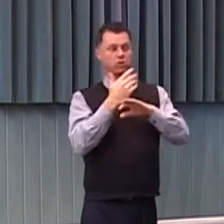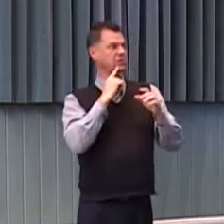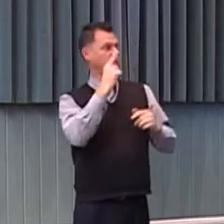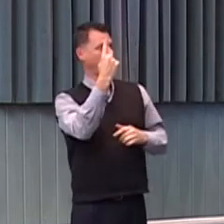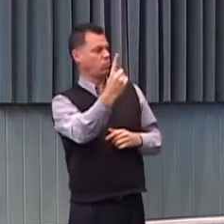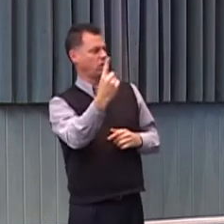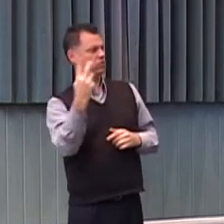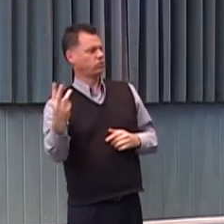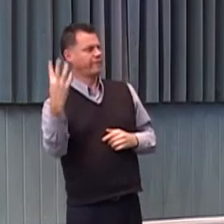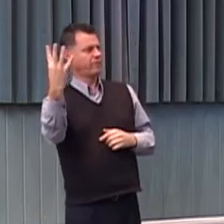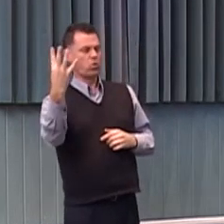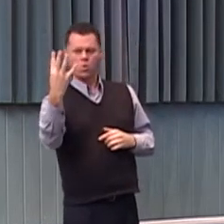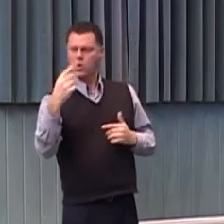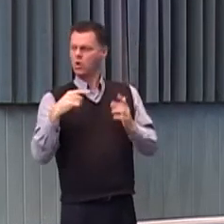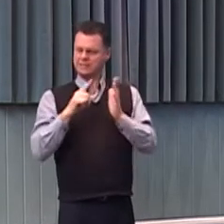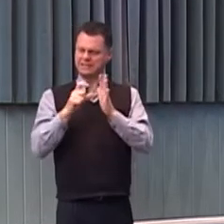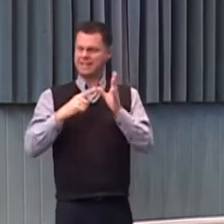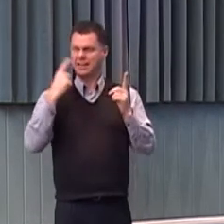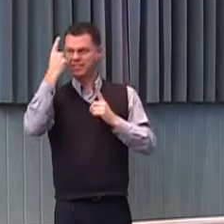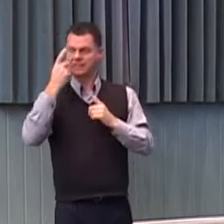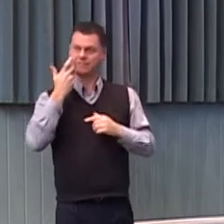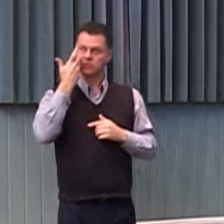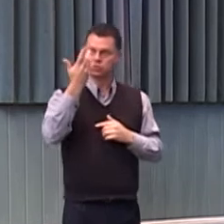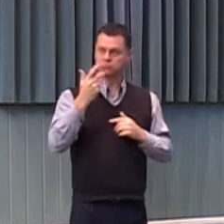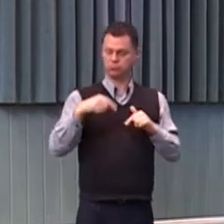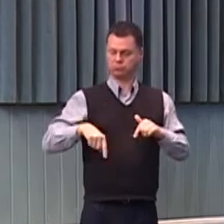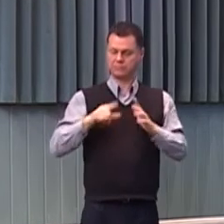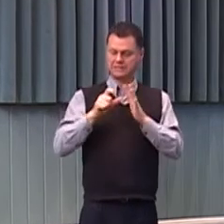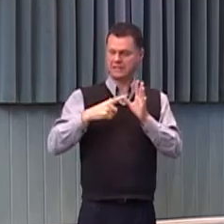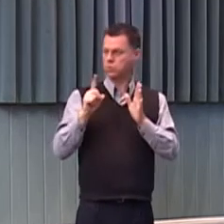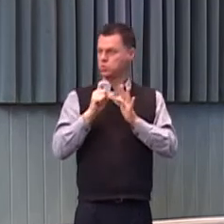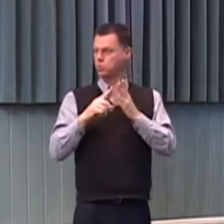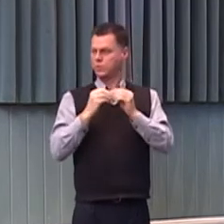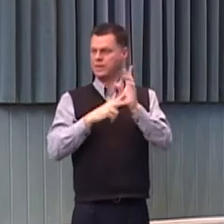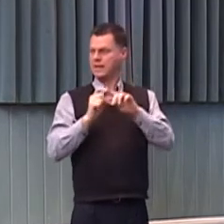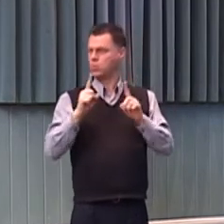with those to benefit this organisation going forward.